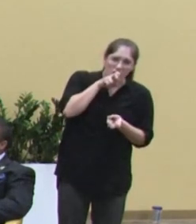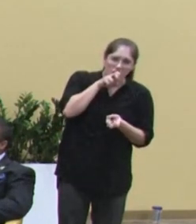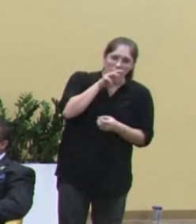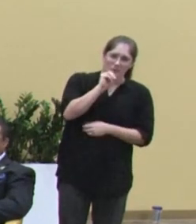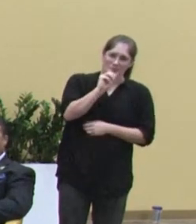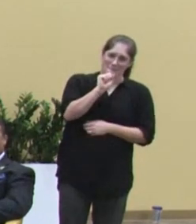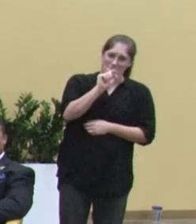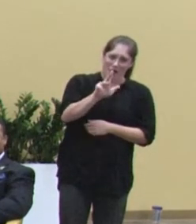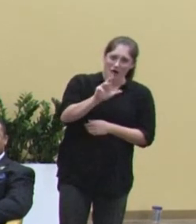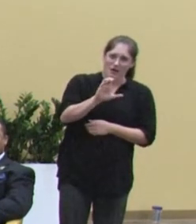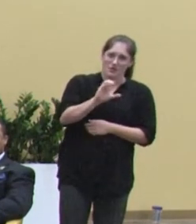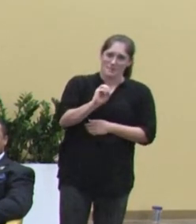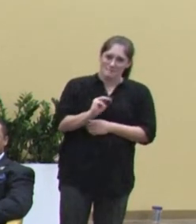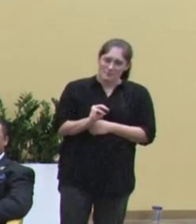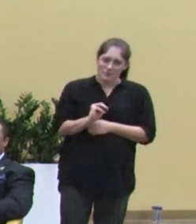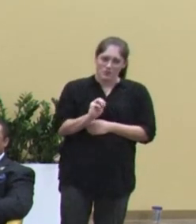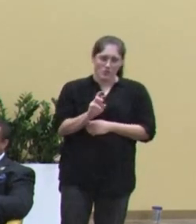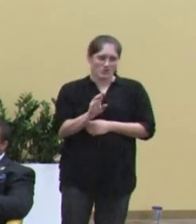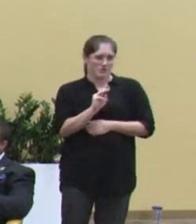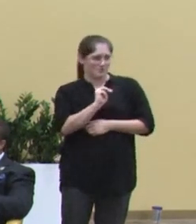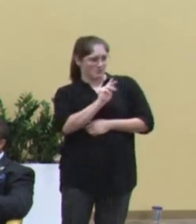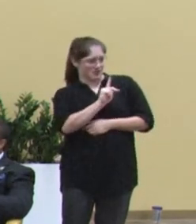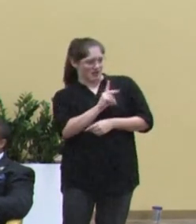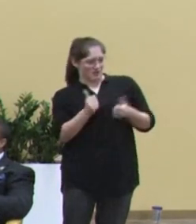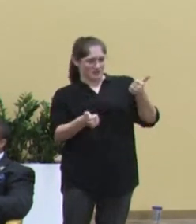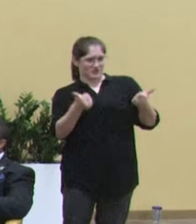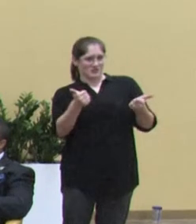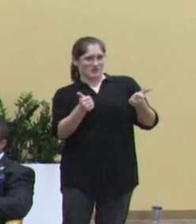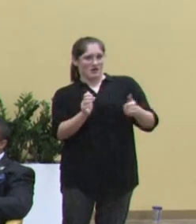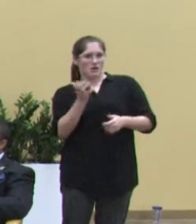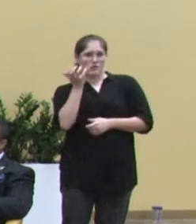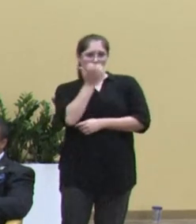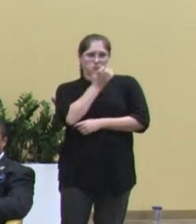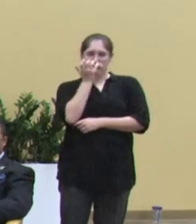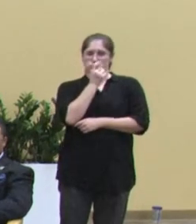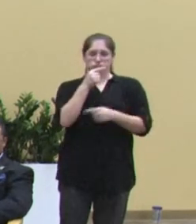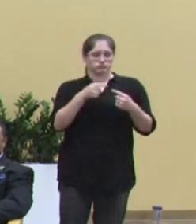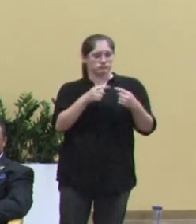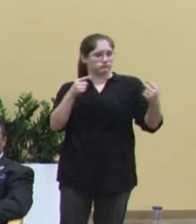Dr. King? And then you start to realize that those messages weren't so different.